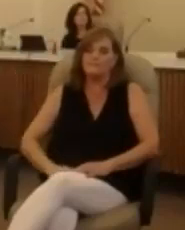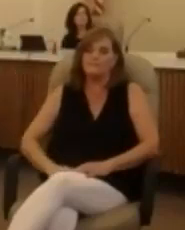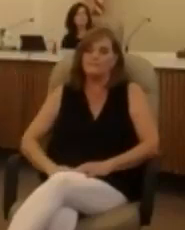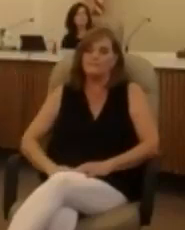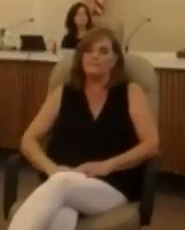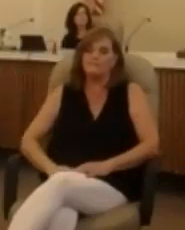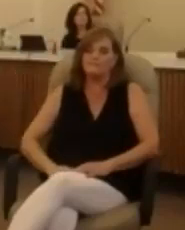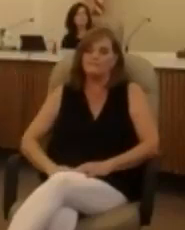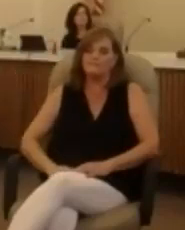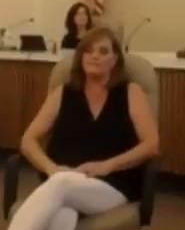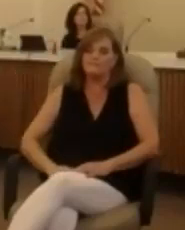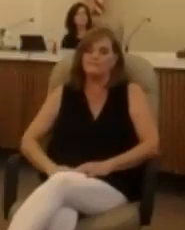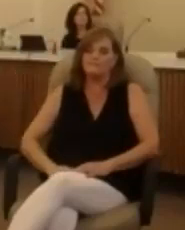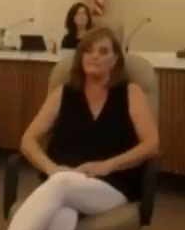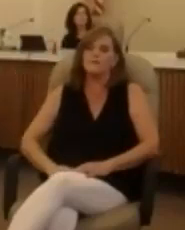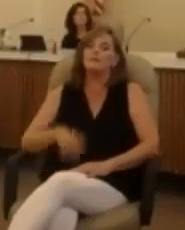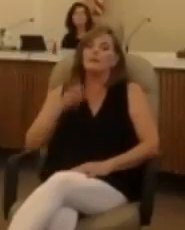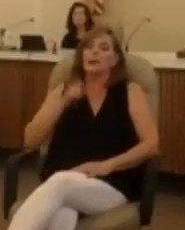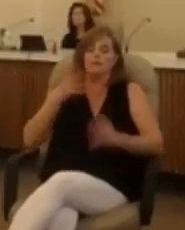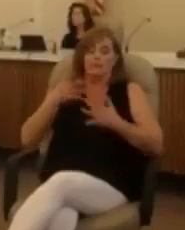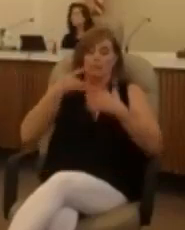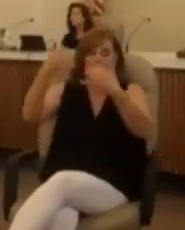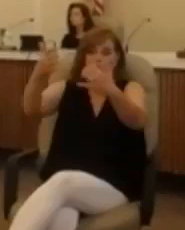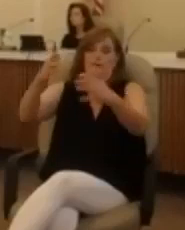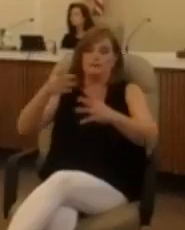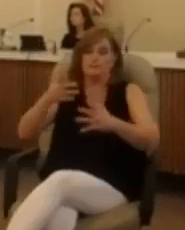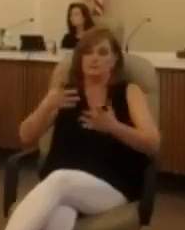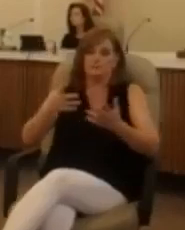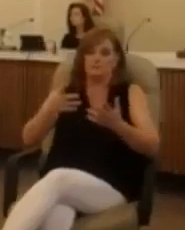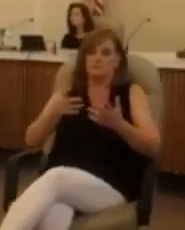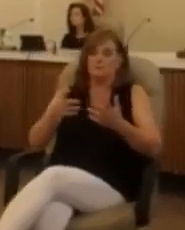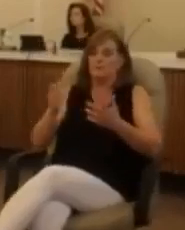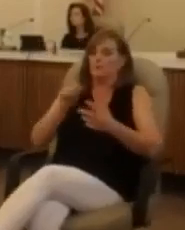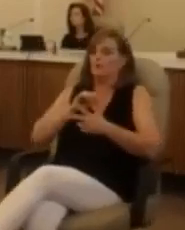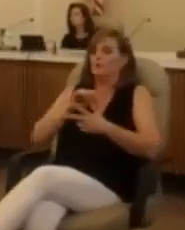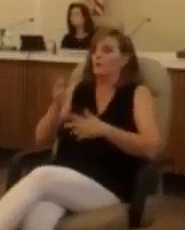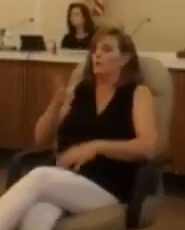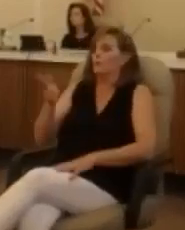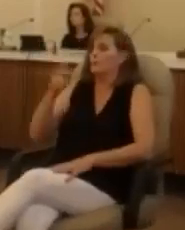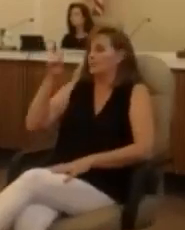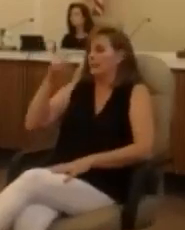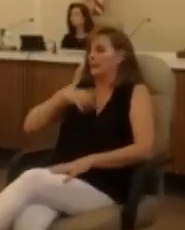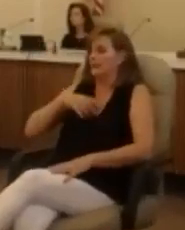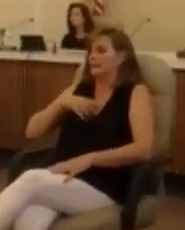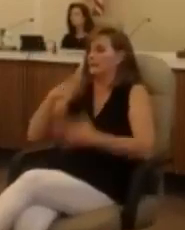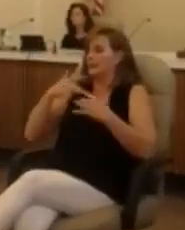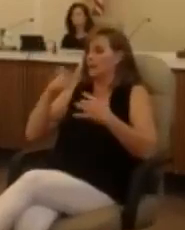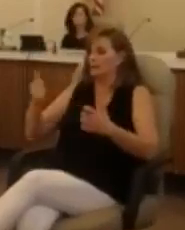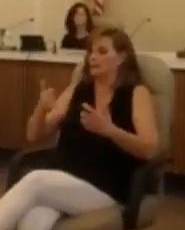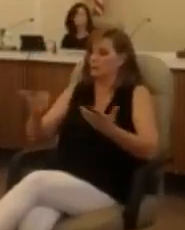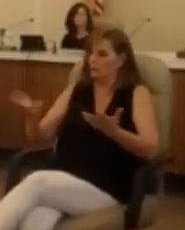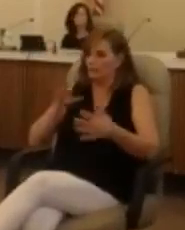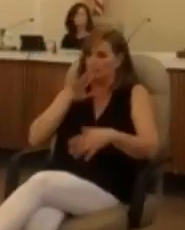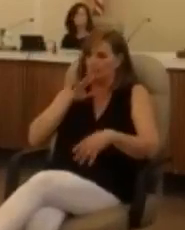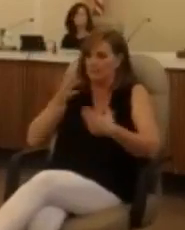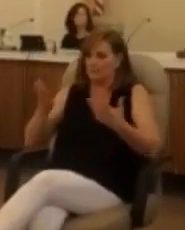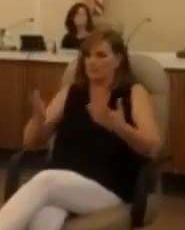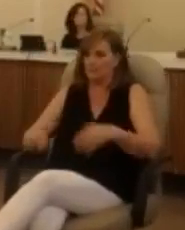There is not. In the audience, 3 gentlemen in the audience, does anyone wish to speak?